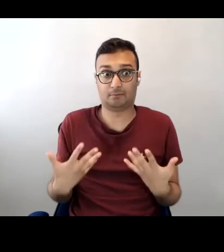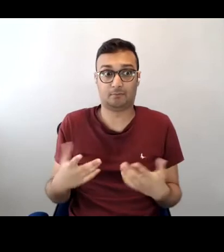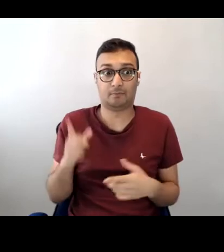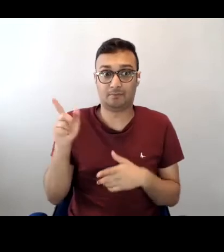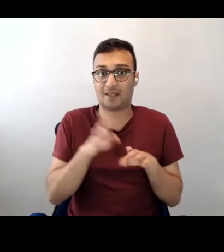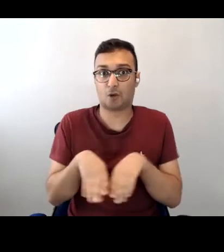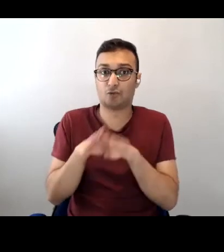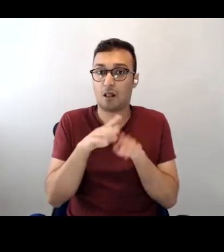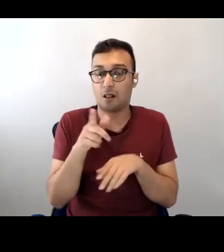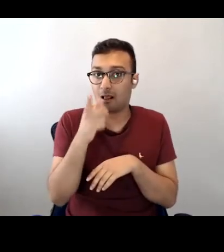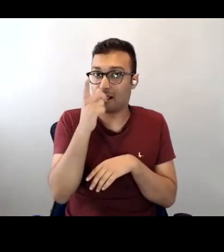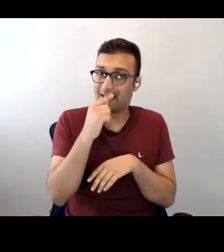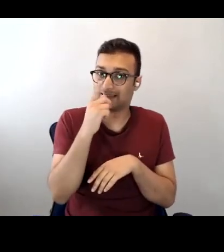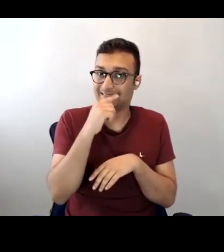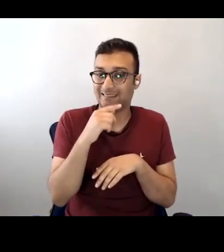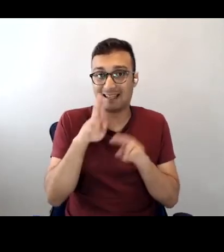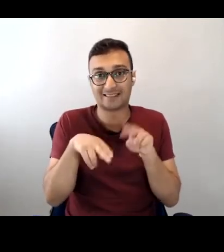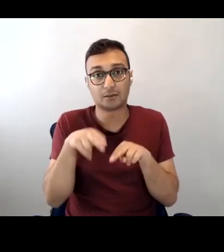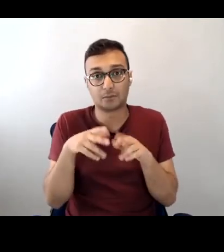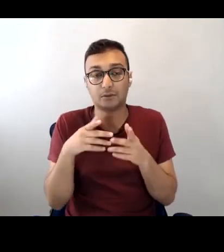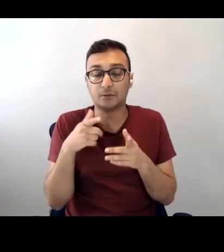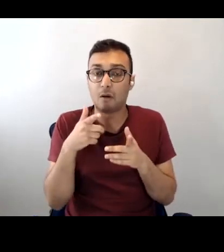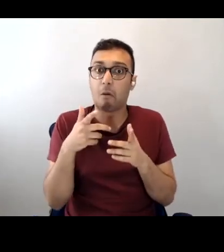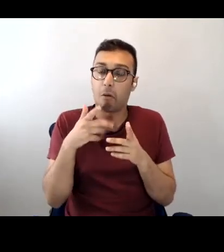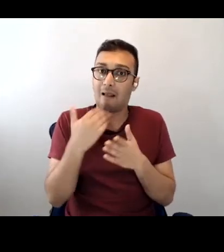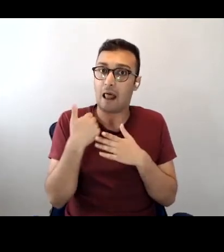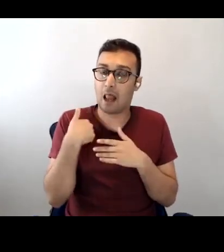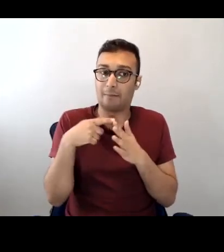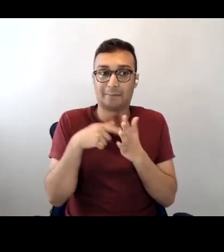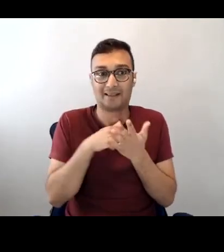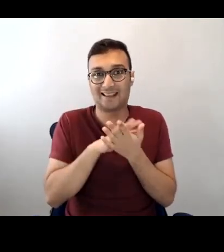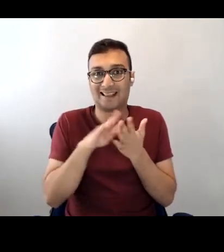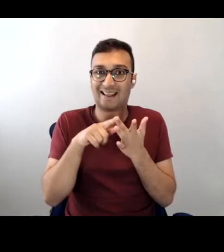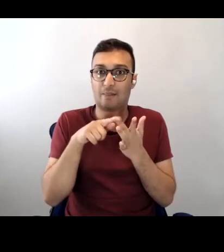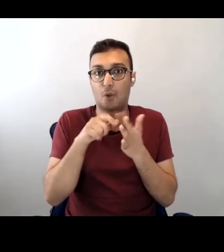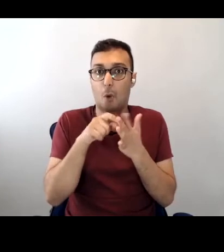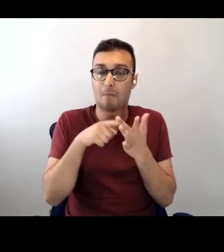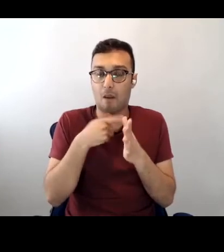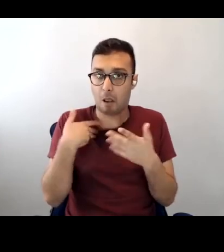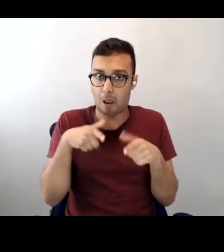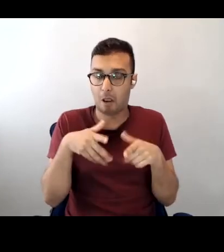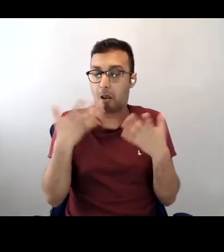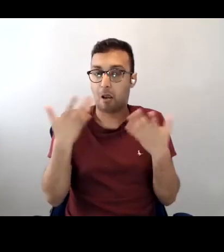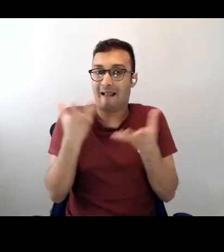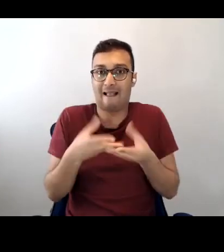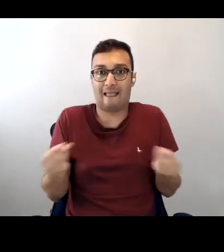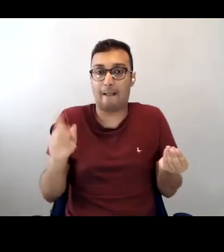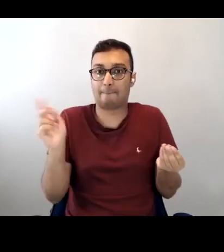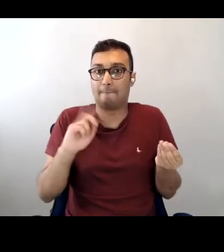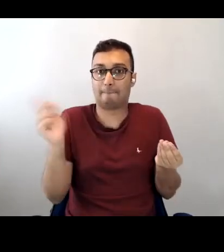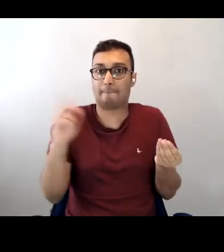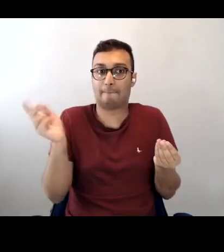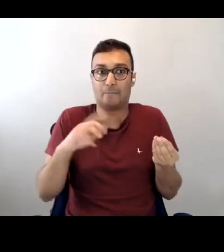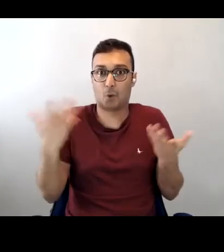has helped Ethiopia to know where is a gap on the provision of the assistive technology products